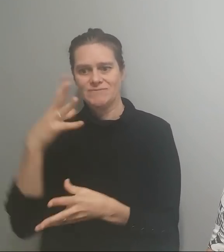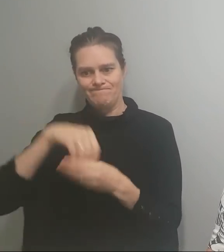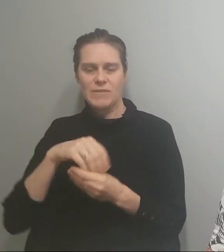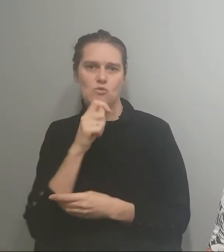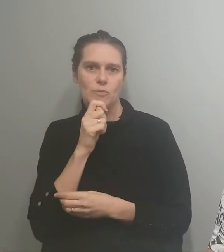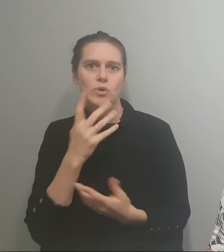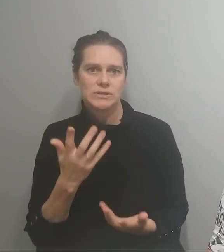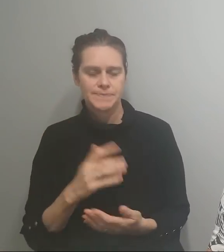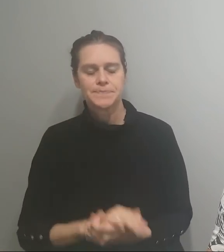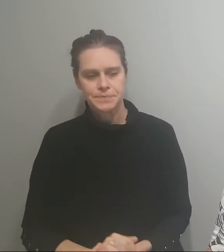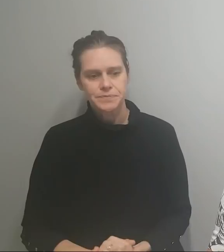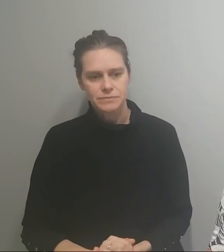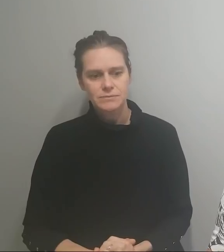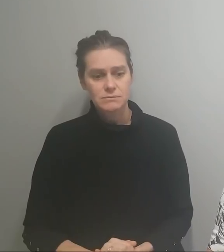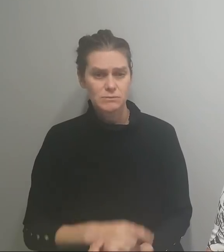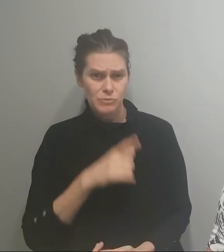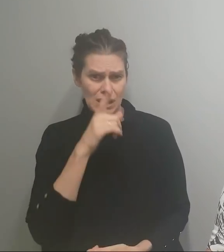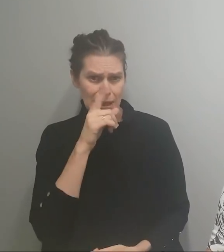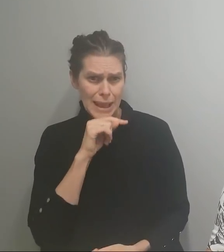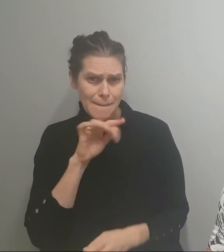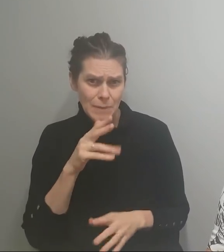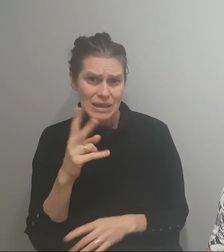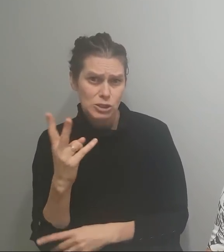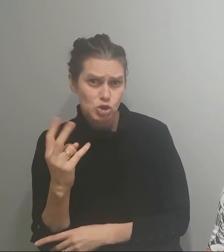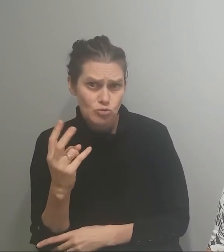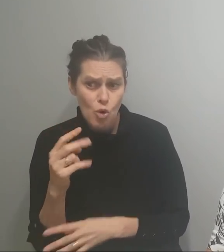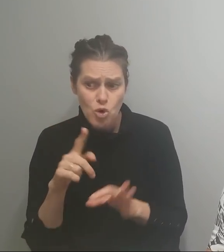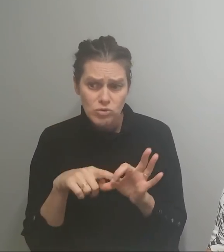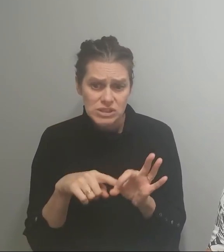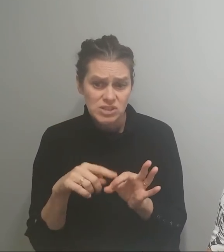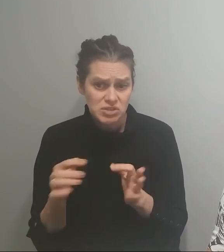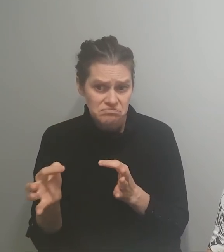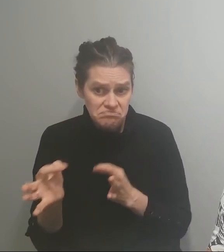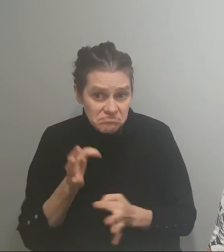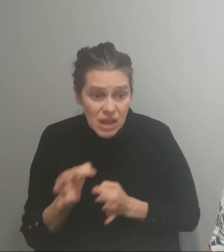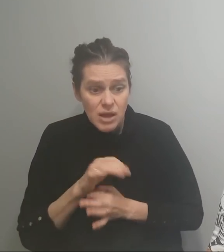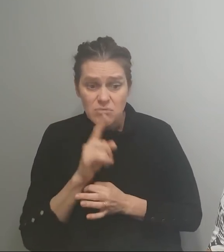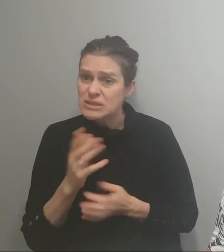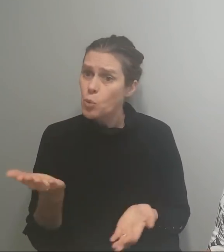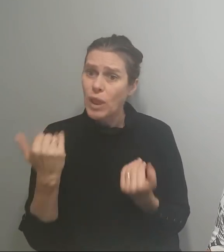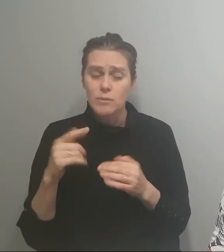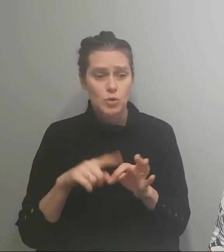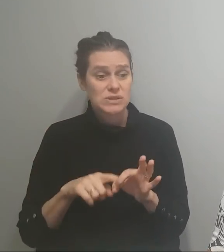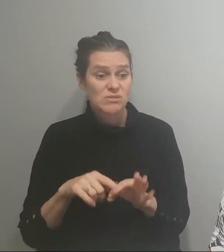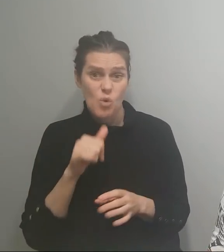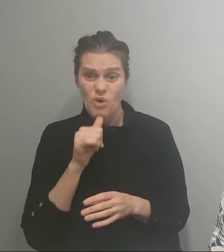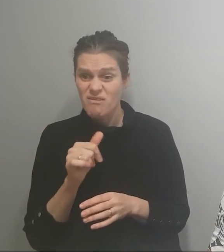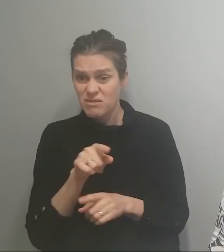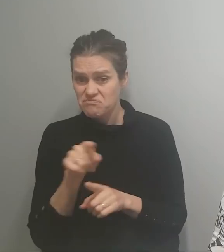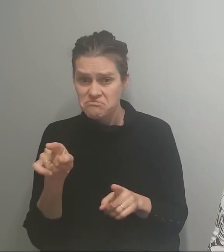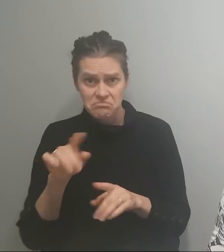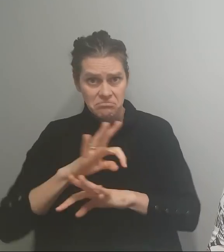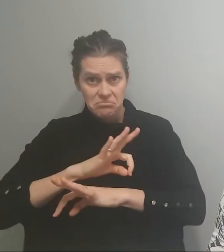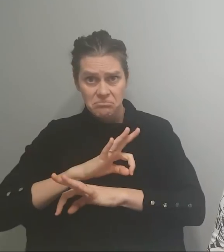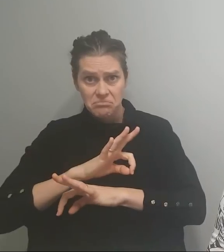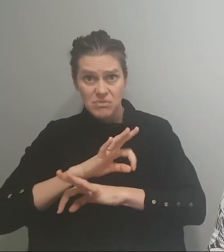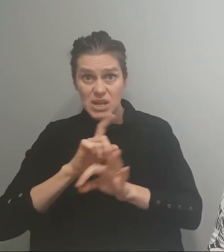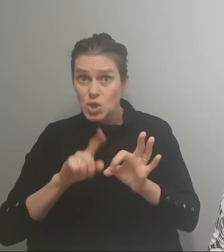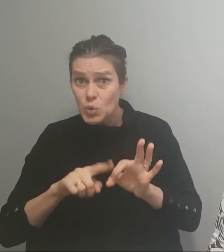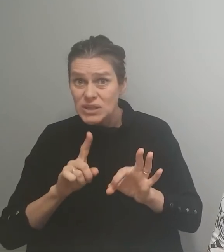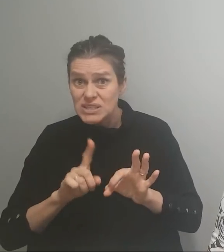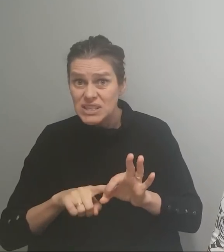We have time for a couple more questions, so please keep them coming. Though if you don't have your